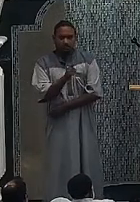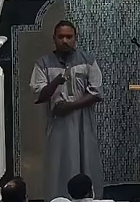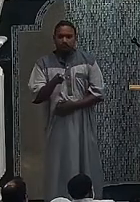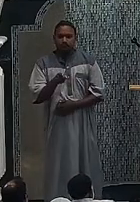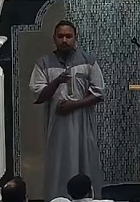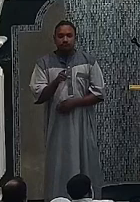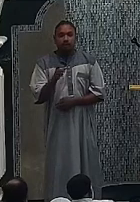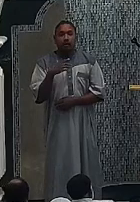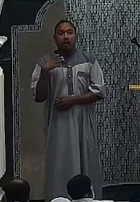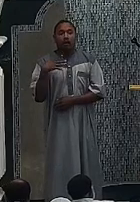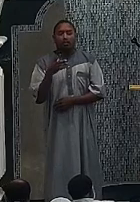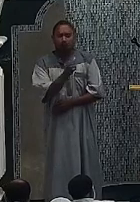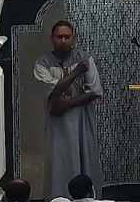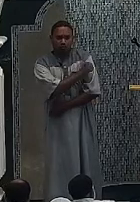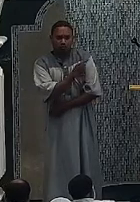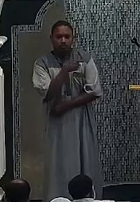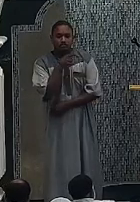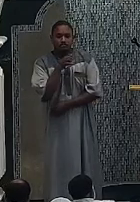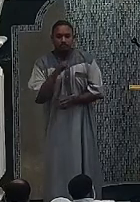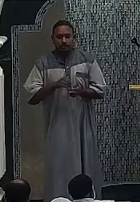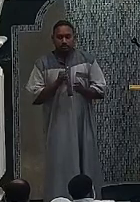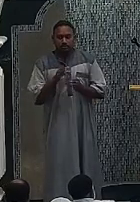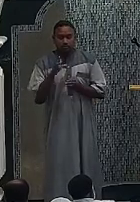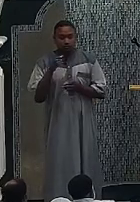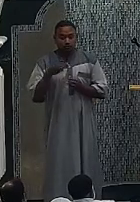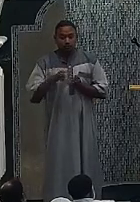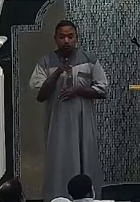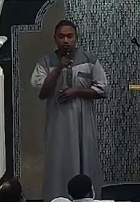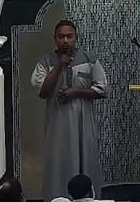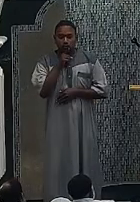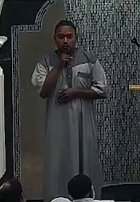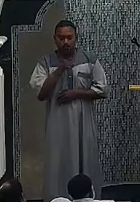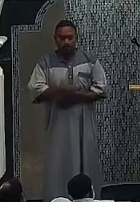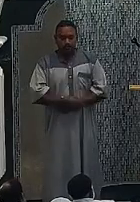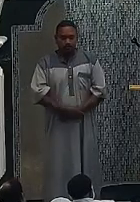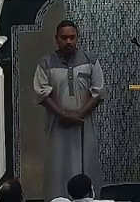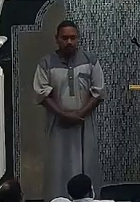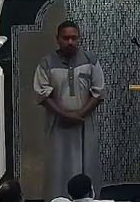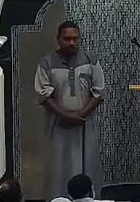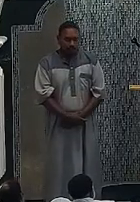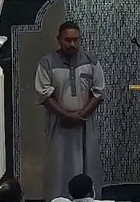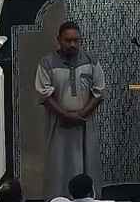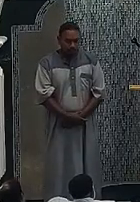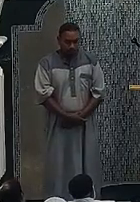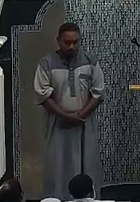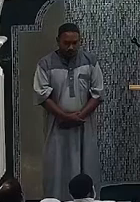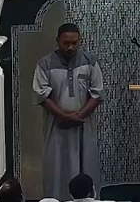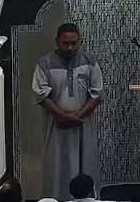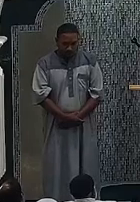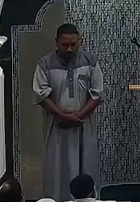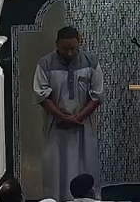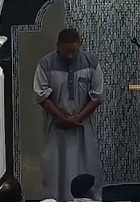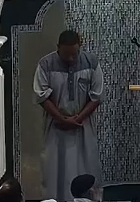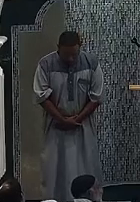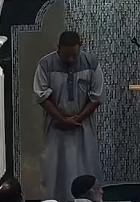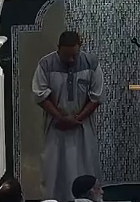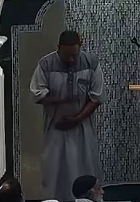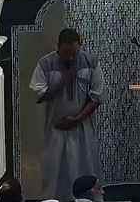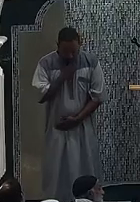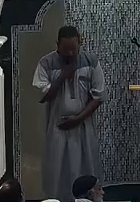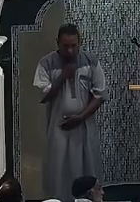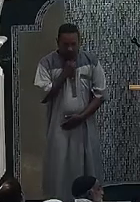And they then decided on a course of action, and that course of action is that the parents will have to come